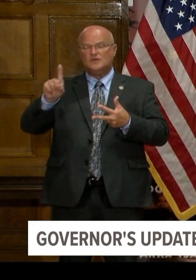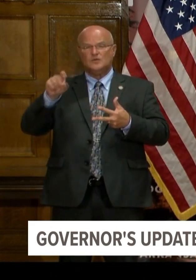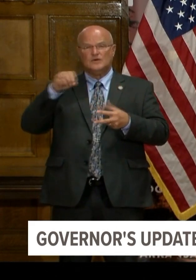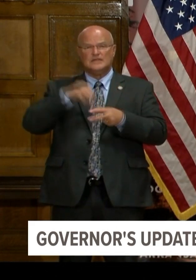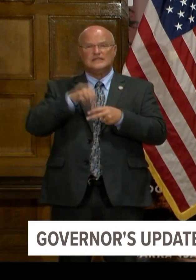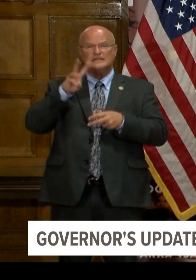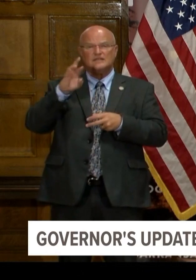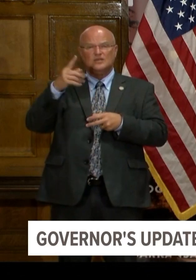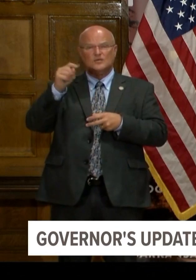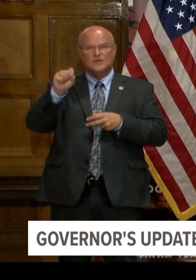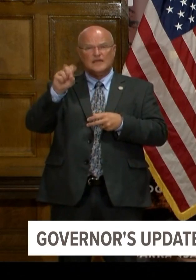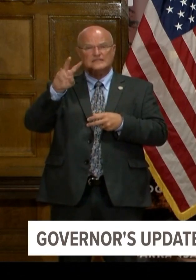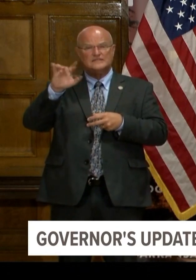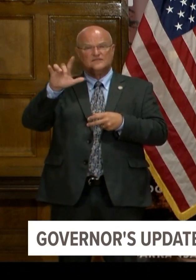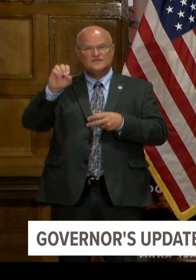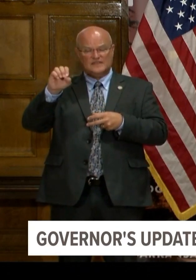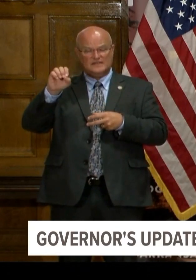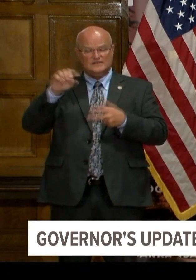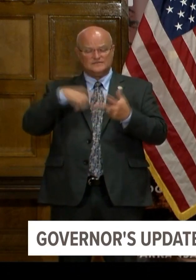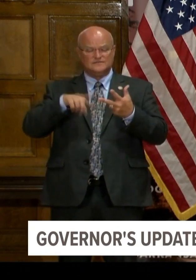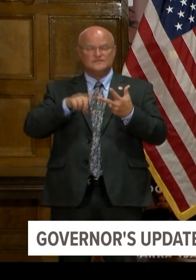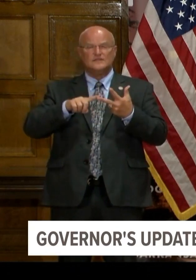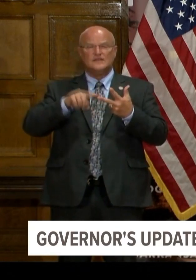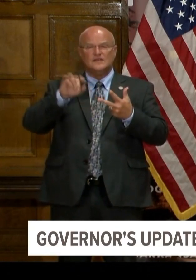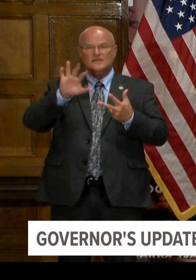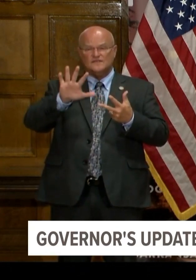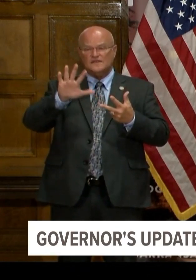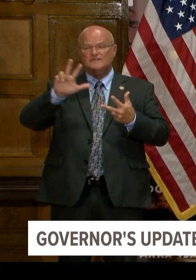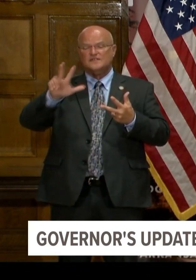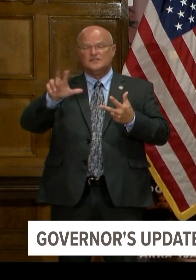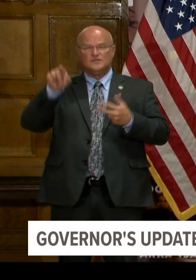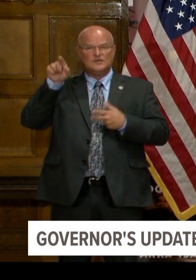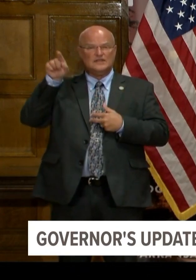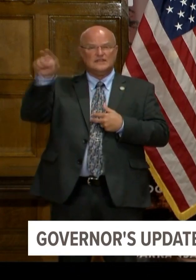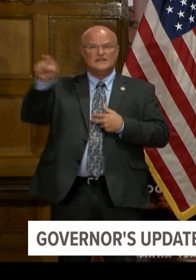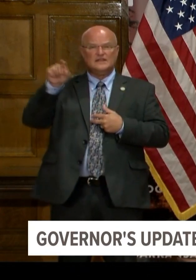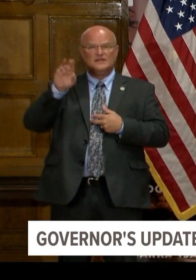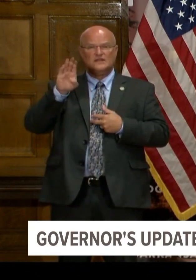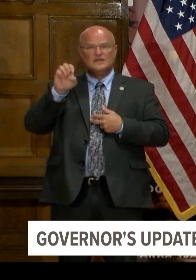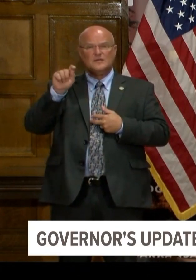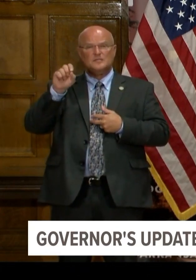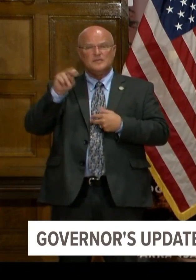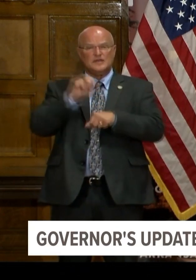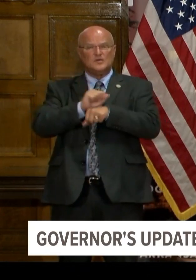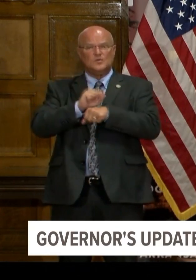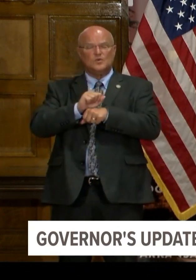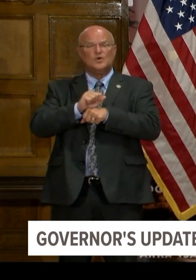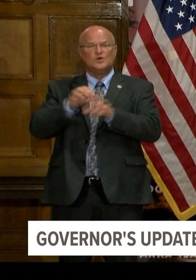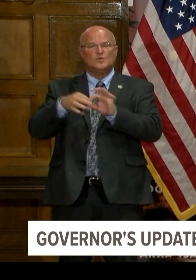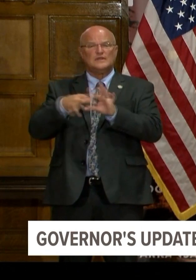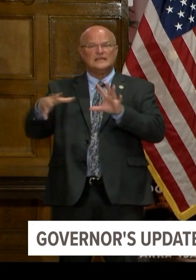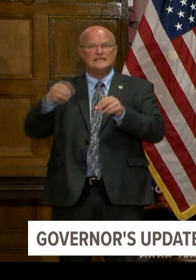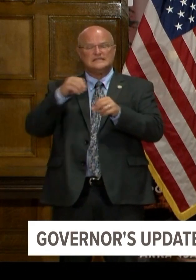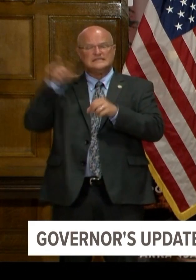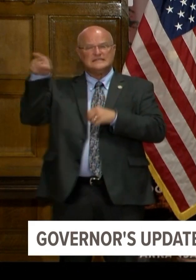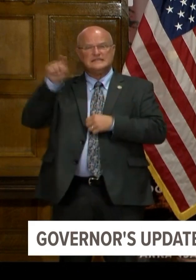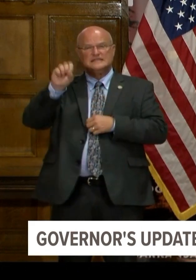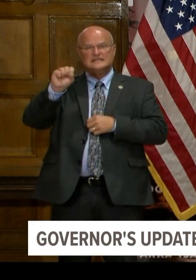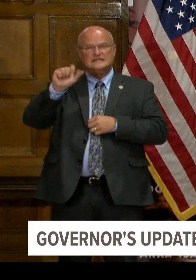Wrightsville unit in Pulaski County, and 53 cases at the Benton Work Release Center in Saline